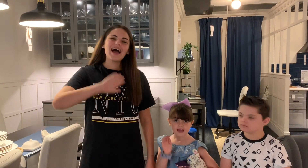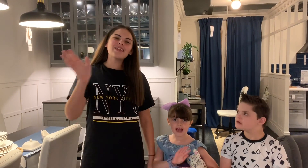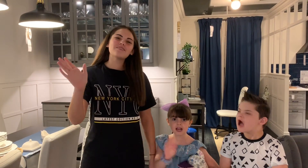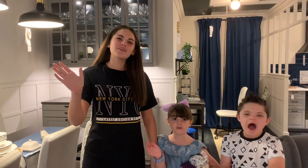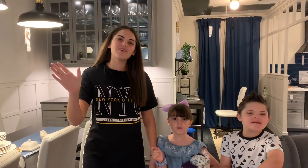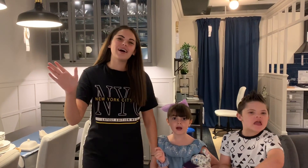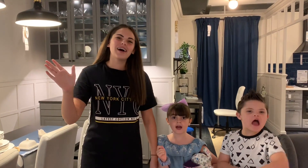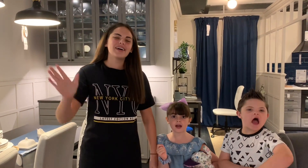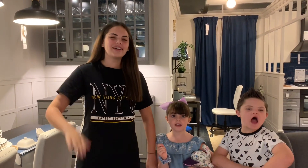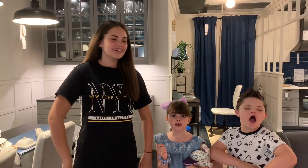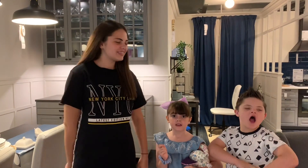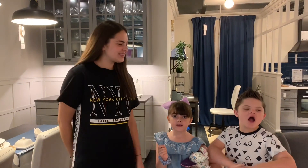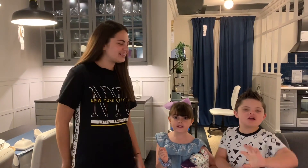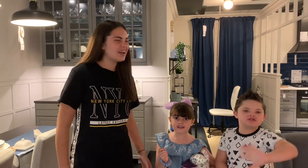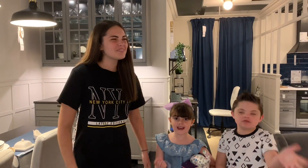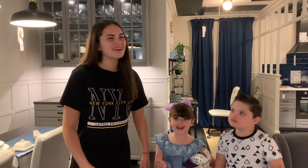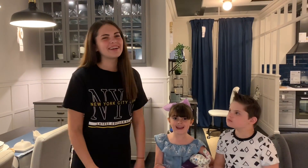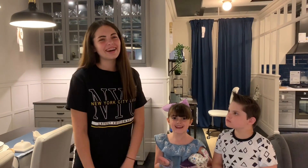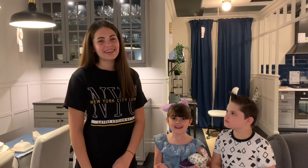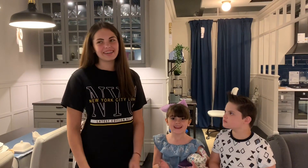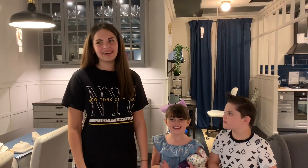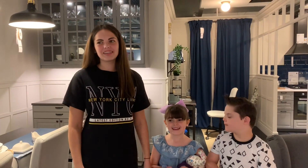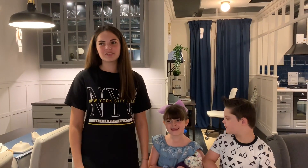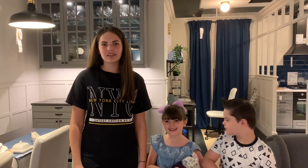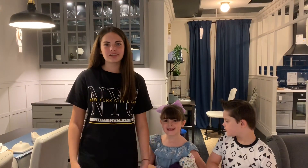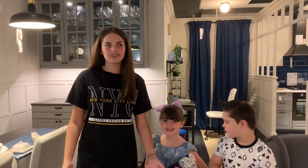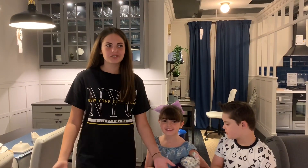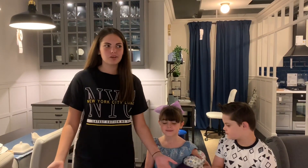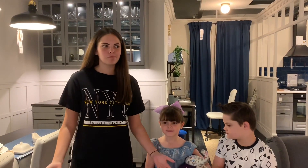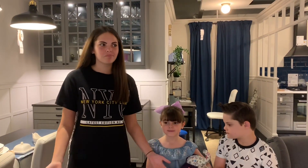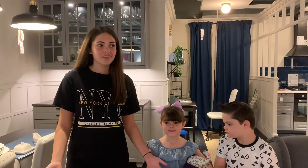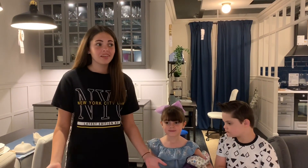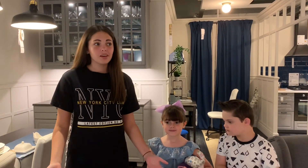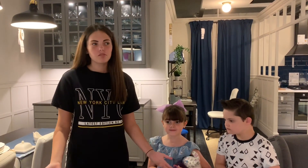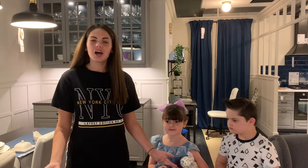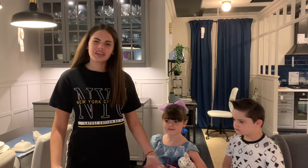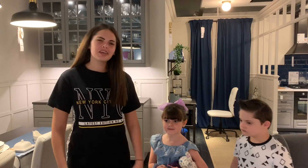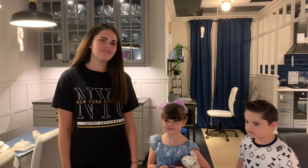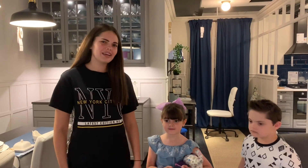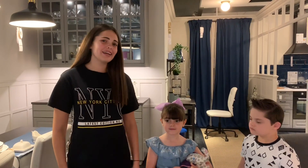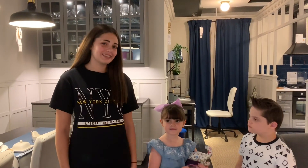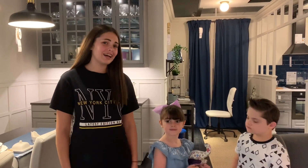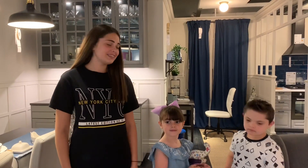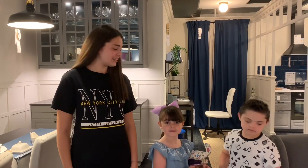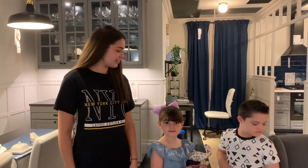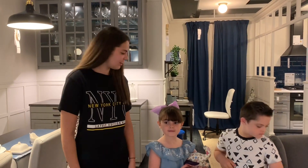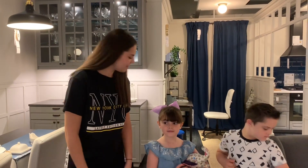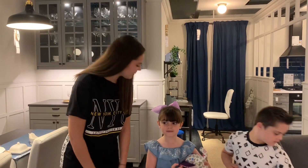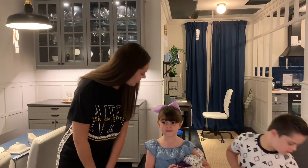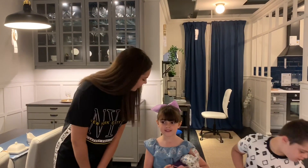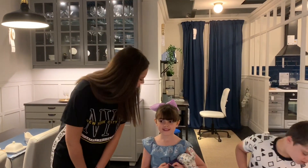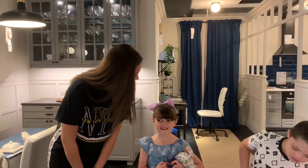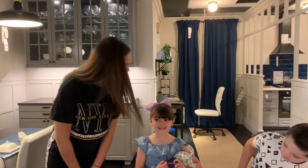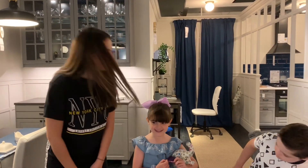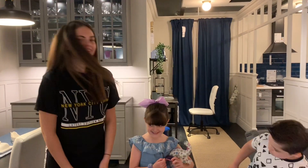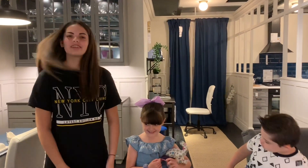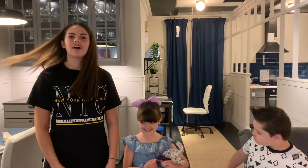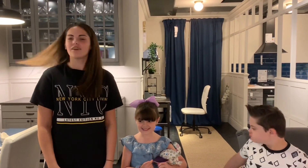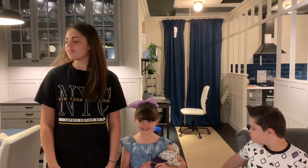Hello everyone! So today we're in IKEA, so we're going to do some IKEA related signs with them, aren't they, kids? So the